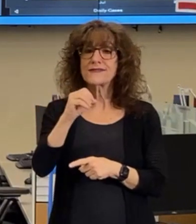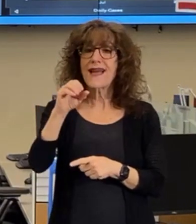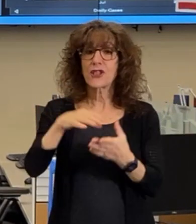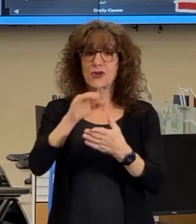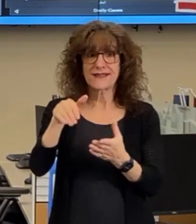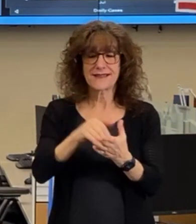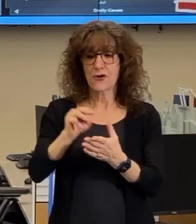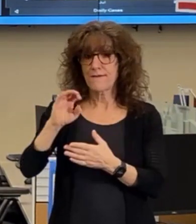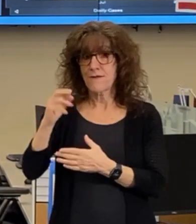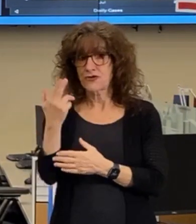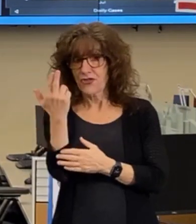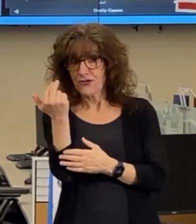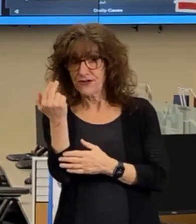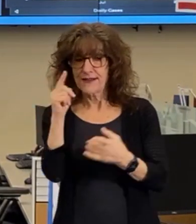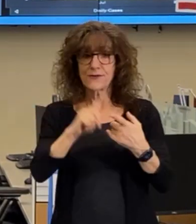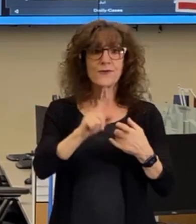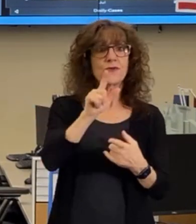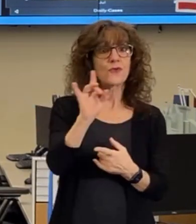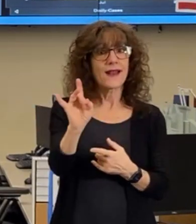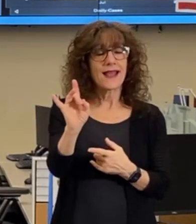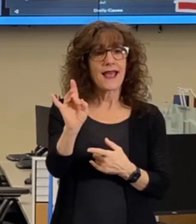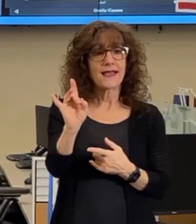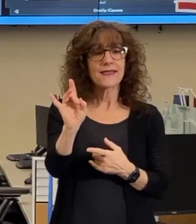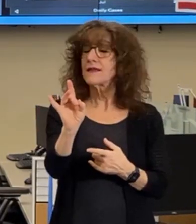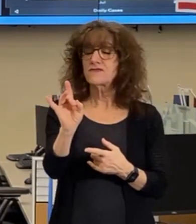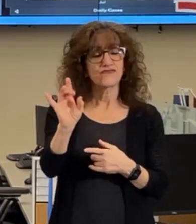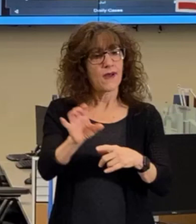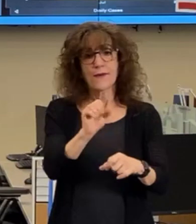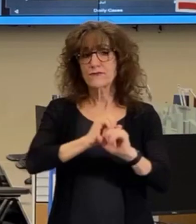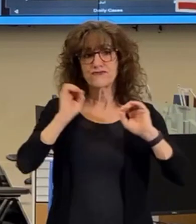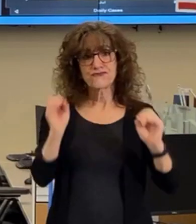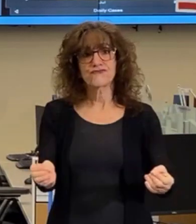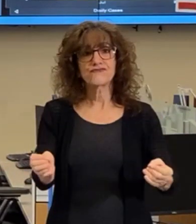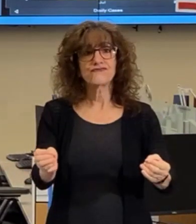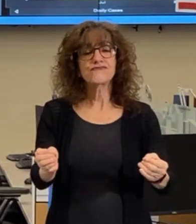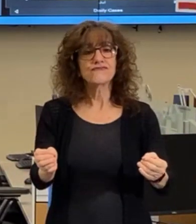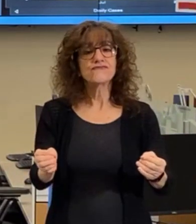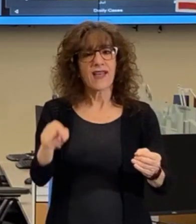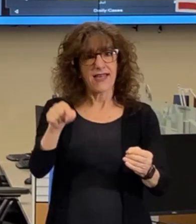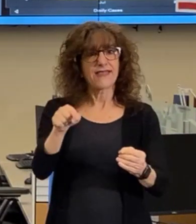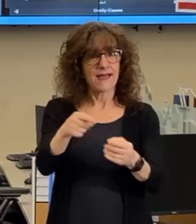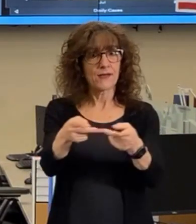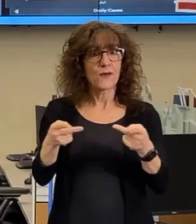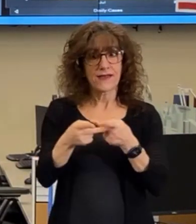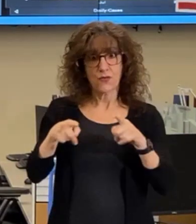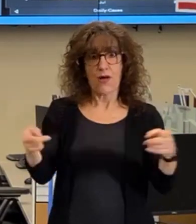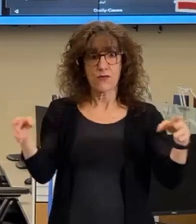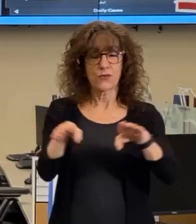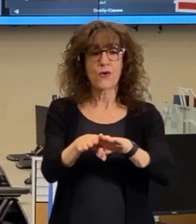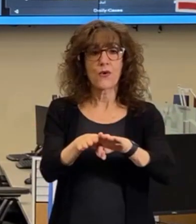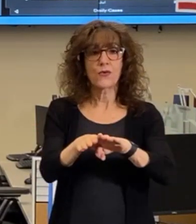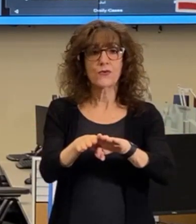March 13th through March 28th, and we're not scheduling appointments because of this at this site during the closure. To